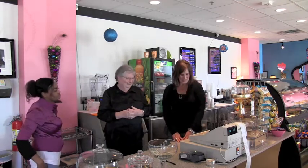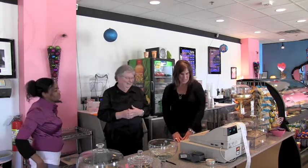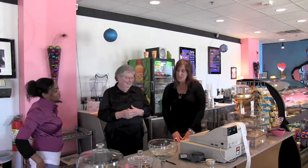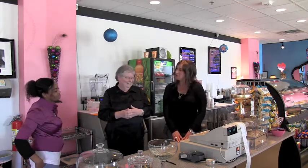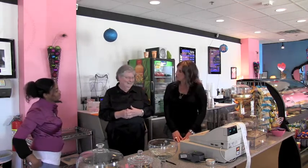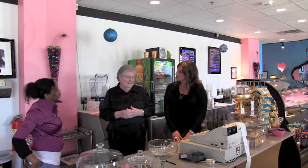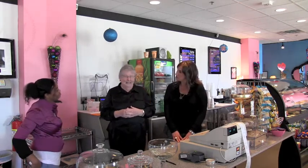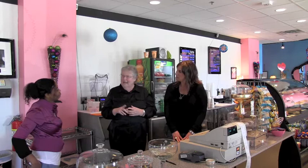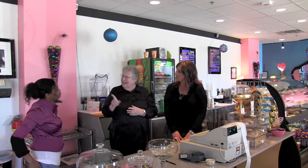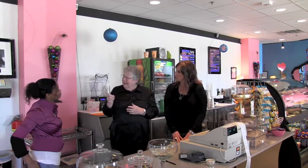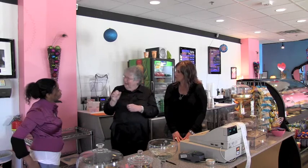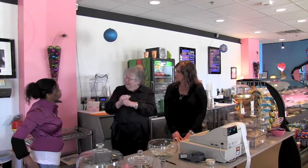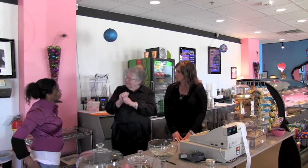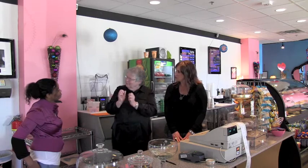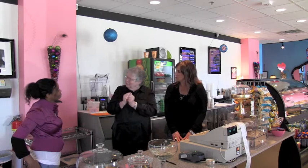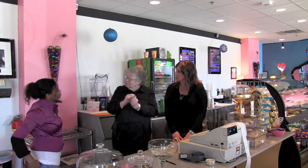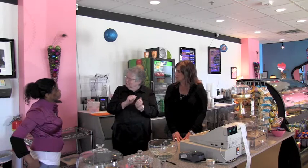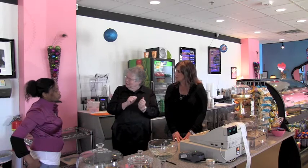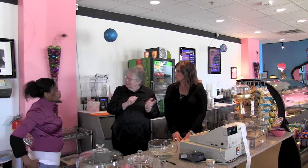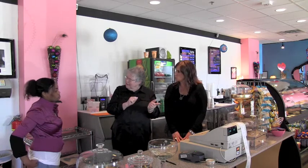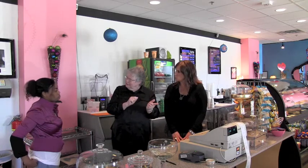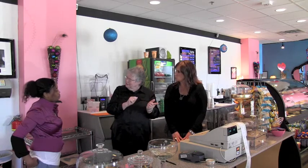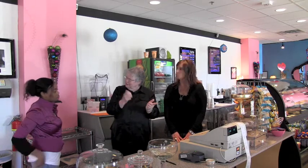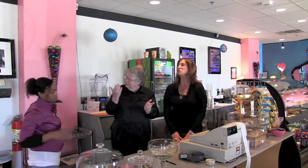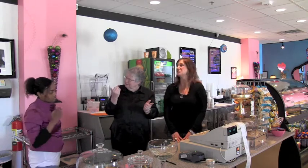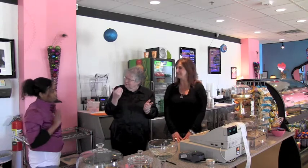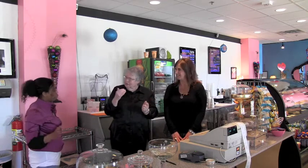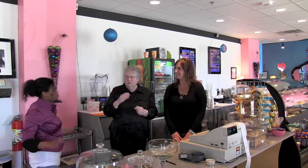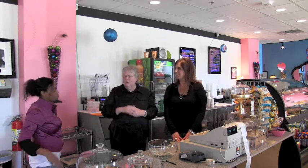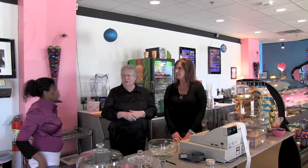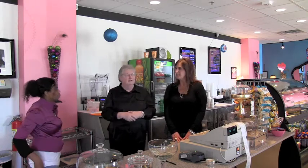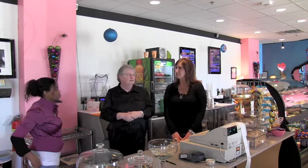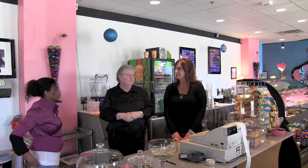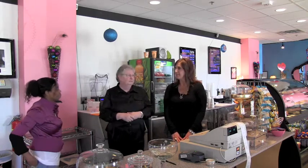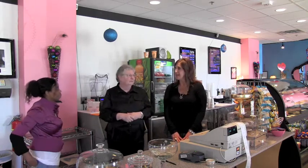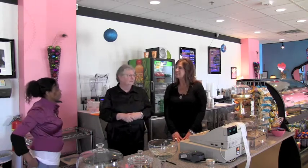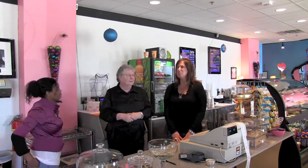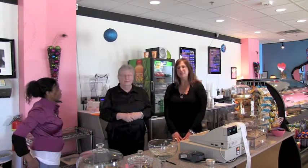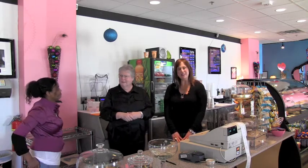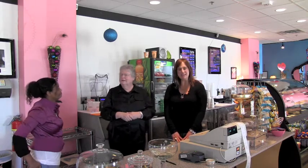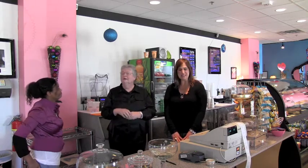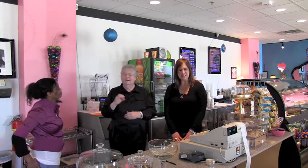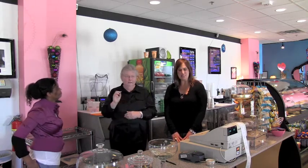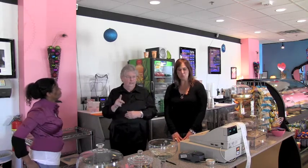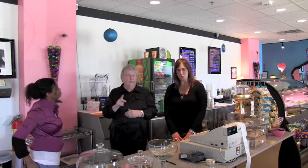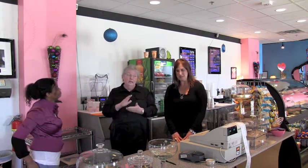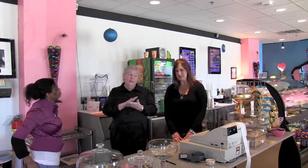Okay. Yeah. Have you worked with a cash register before? Okay.